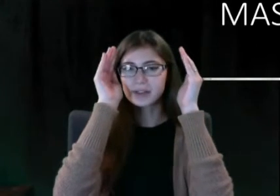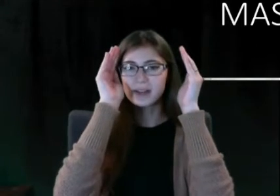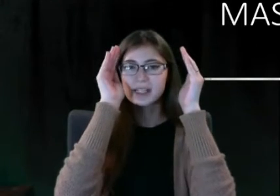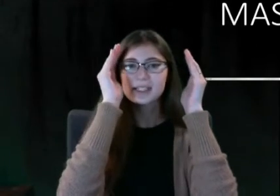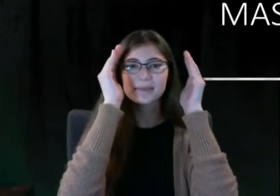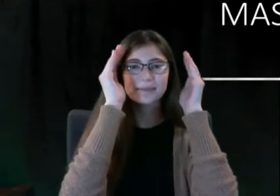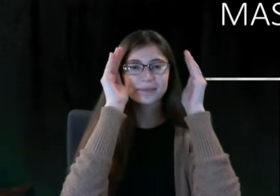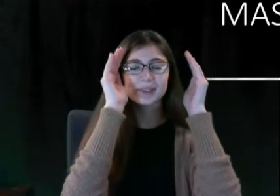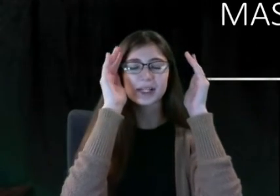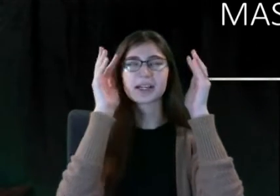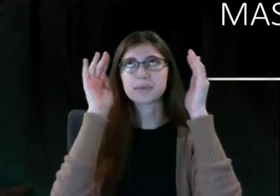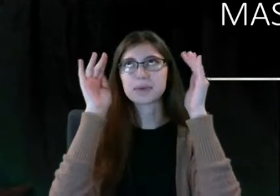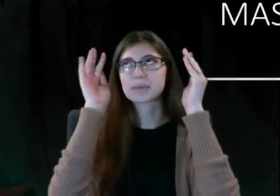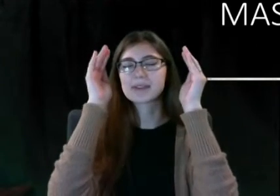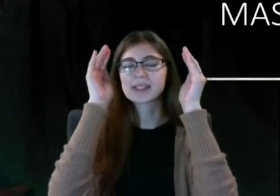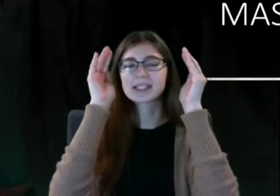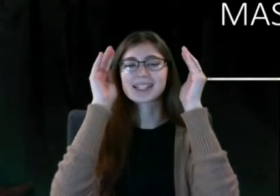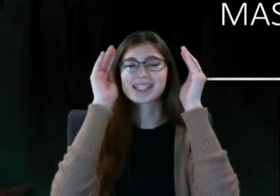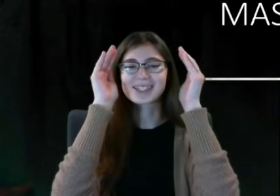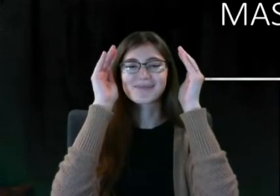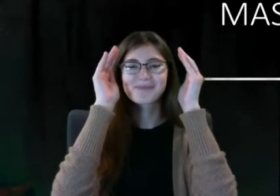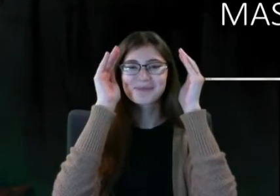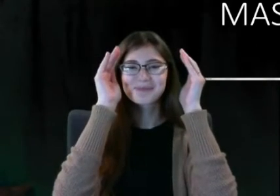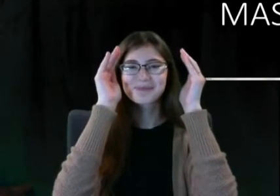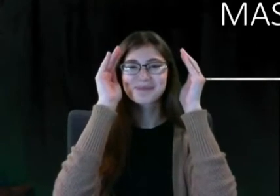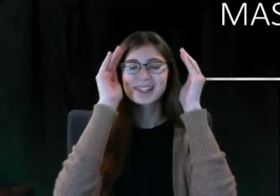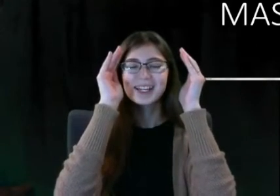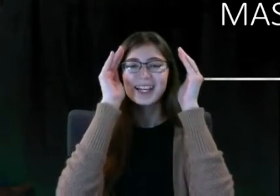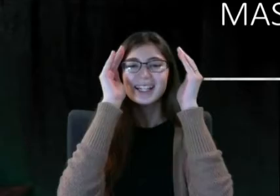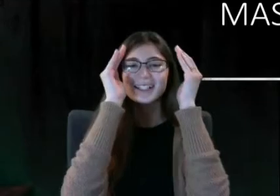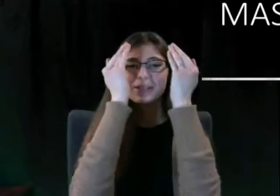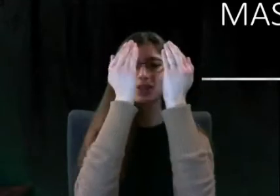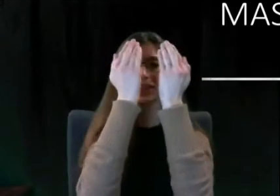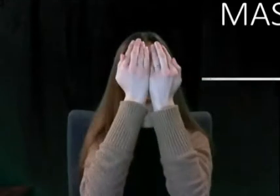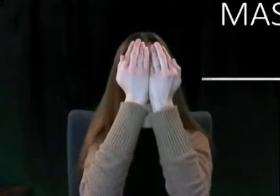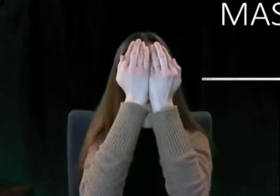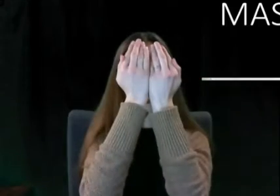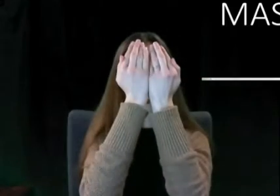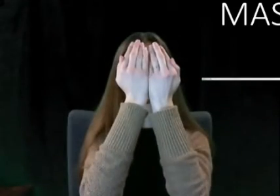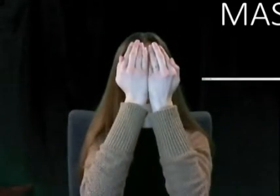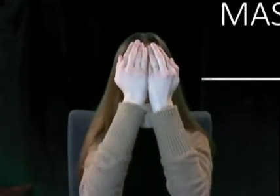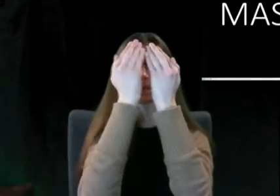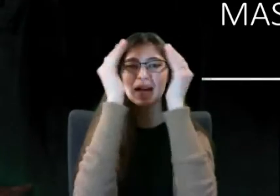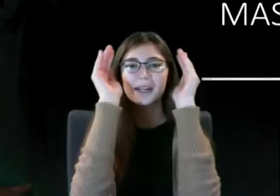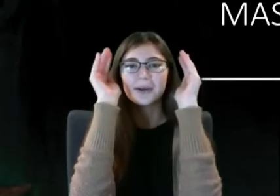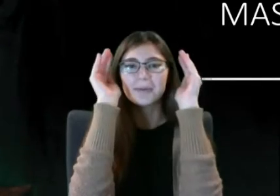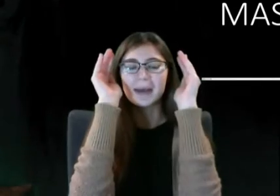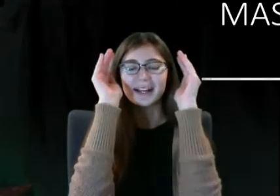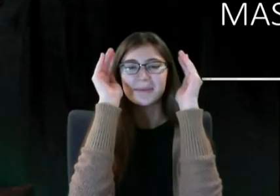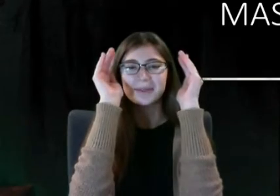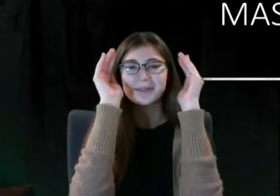face. Sorry, not palms facing this. And they're going to close and open back up.